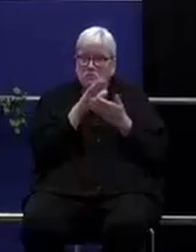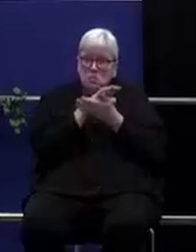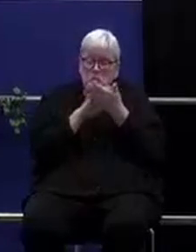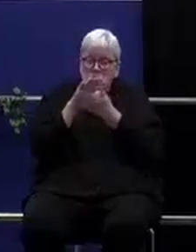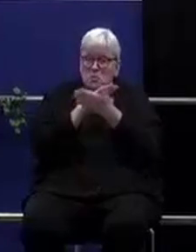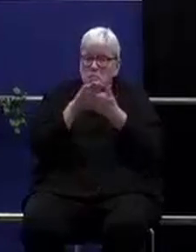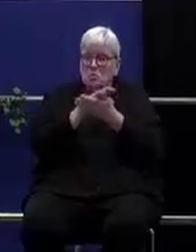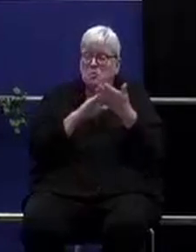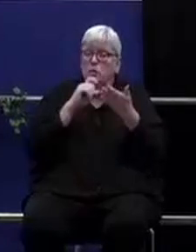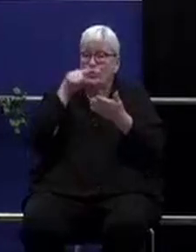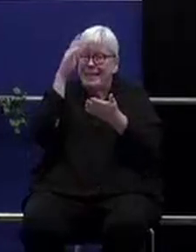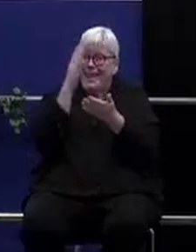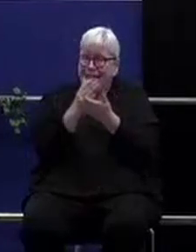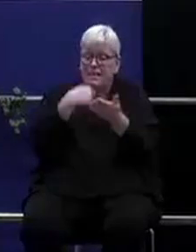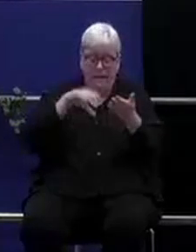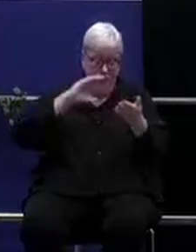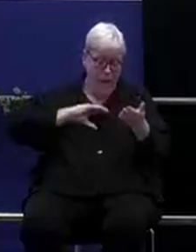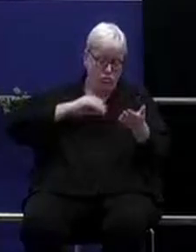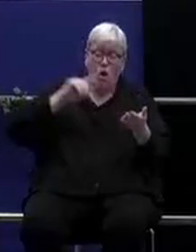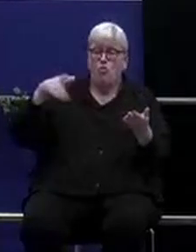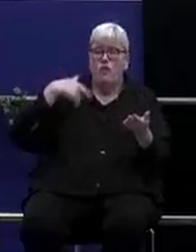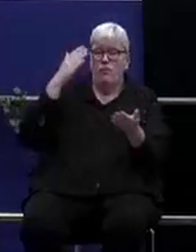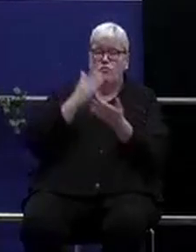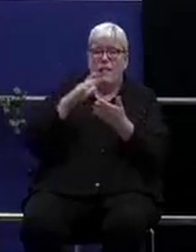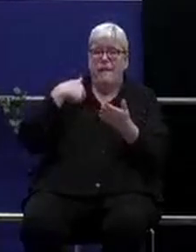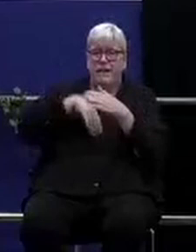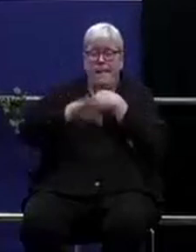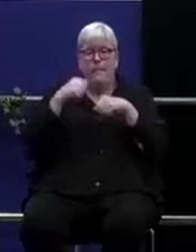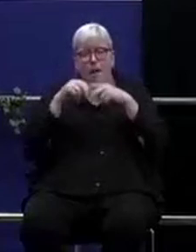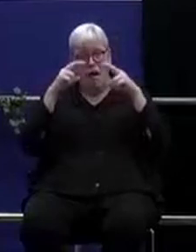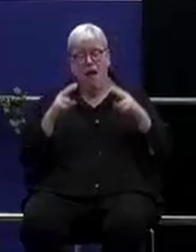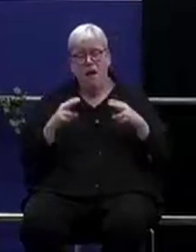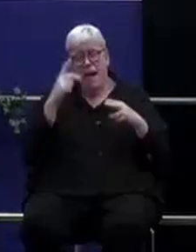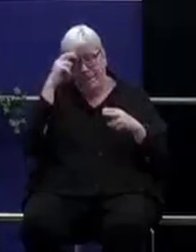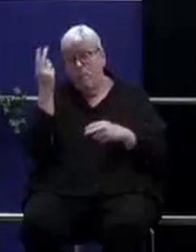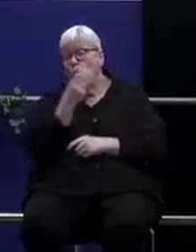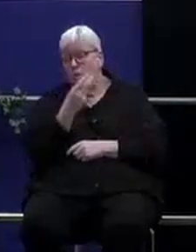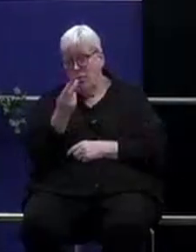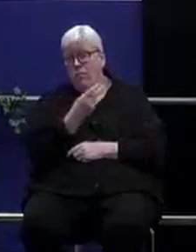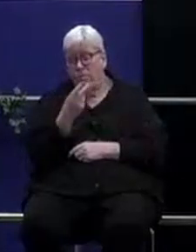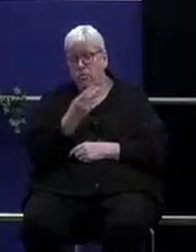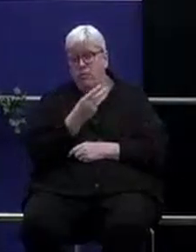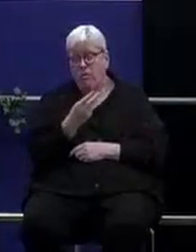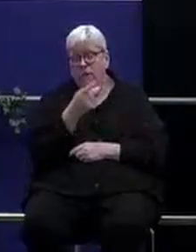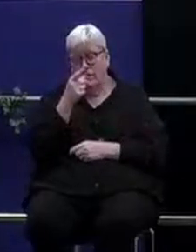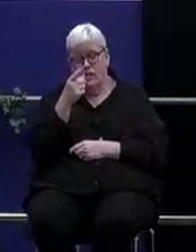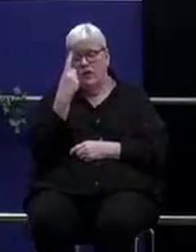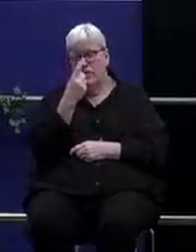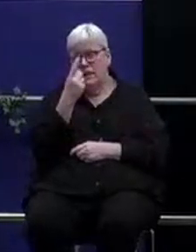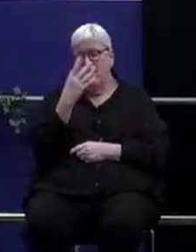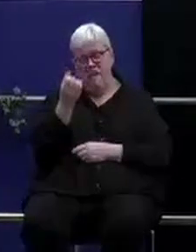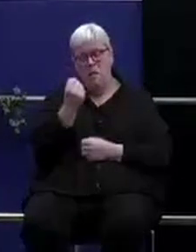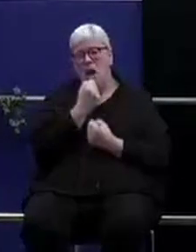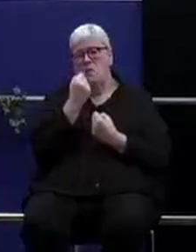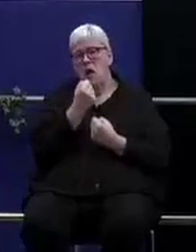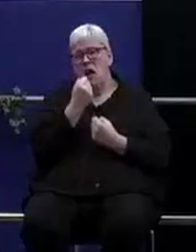just the reality of what life is like in the bunker? I think both. I think in one respect, she actually holds quite a lot of power